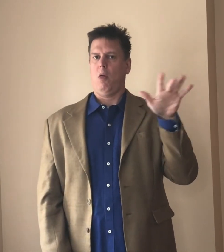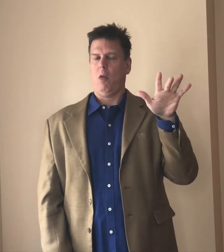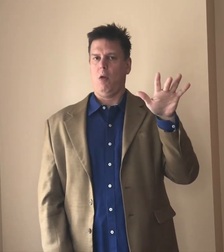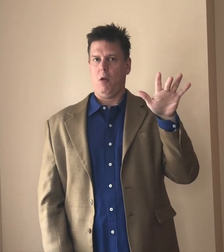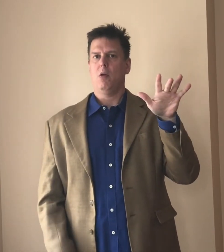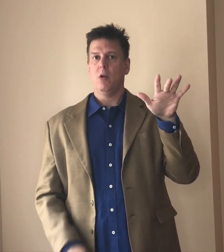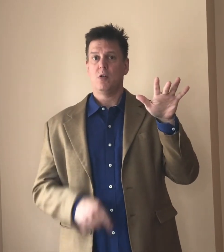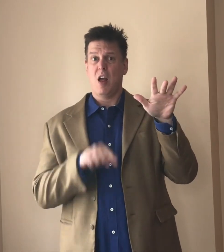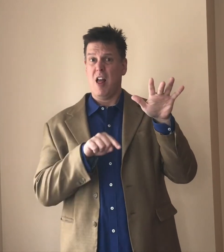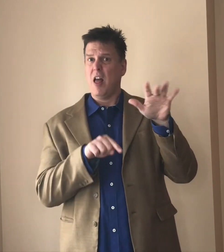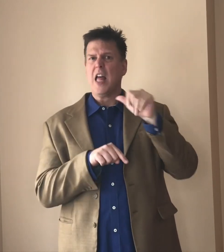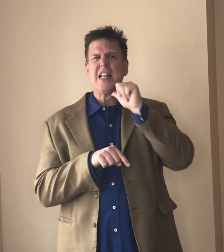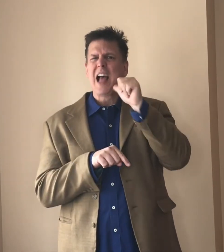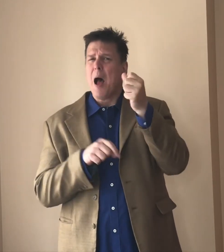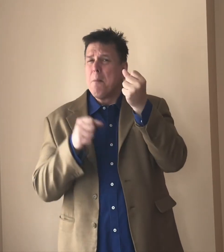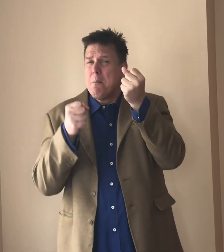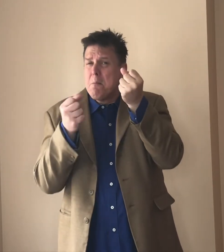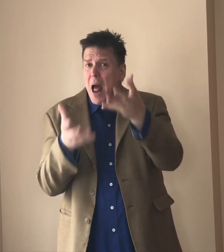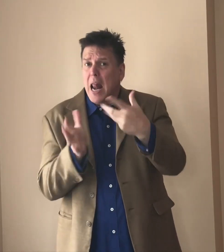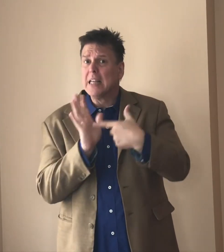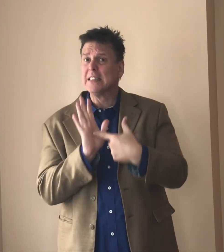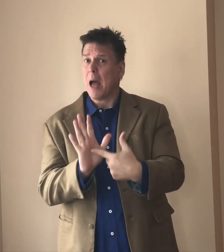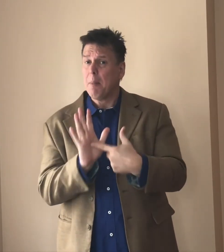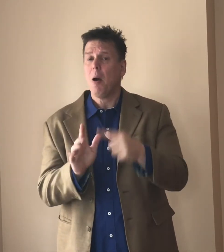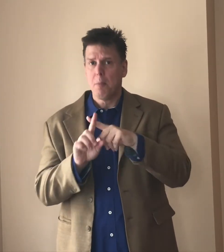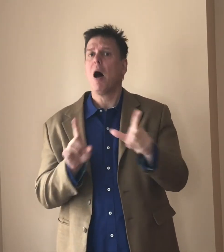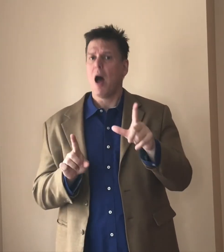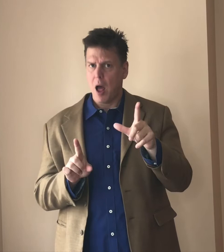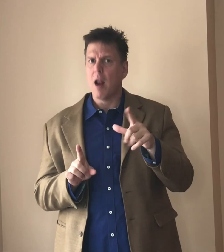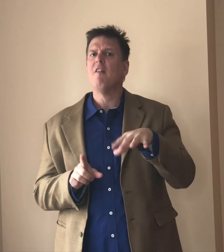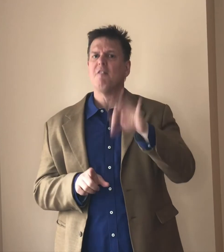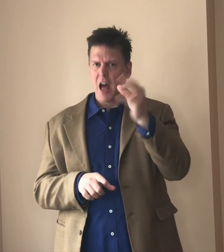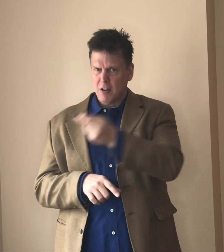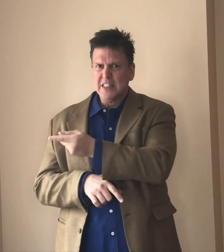customary fingerspelling space. Now, there aren't many examples, but we did find a few.